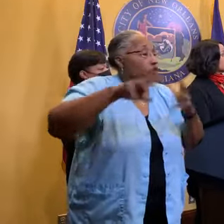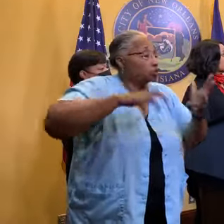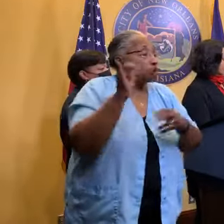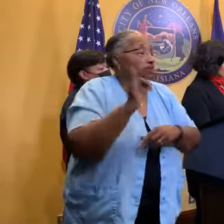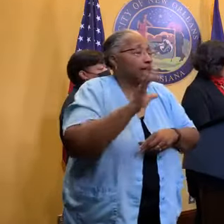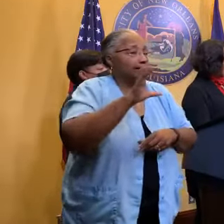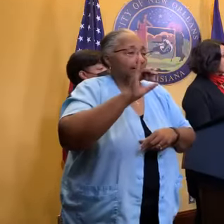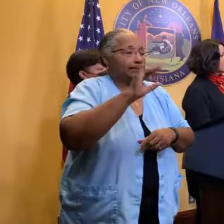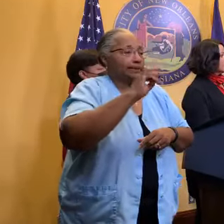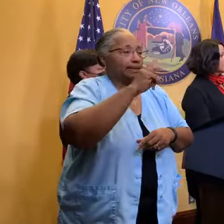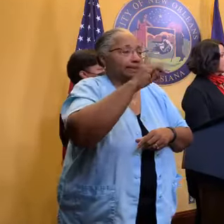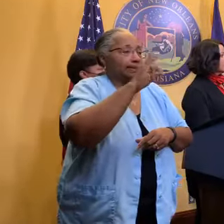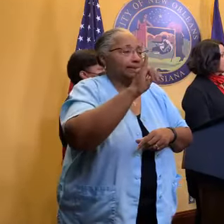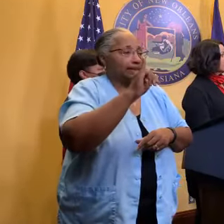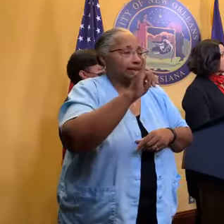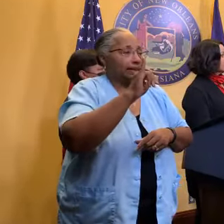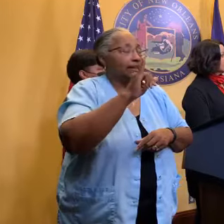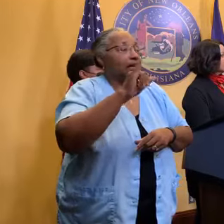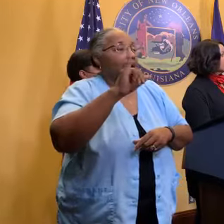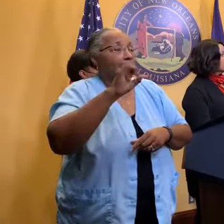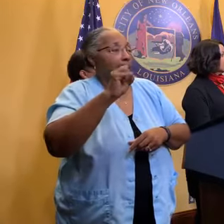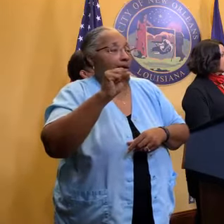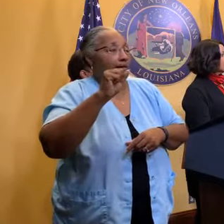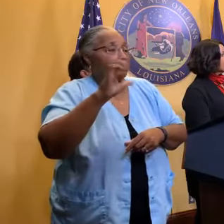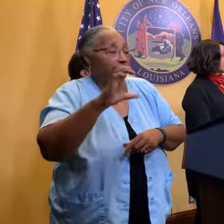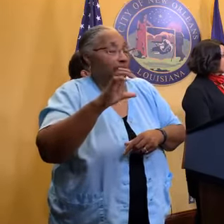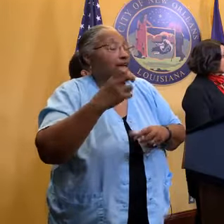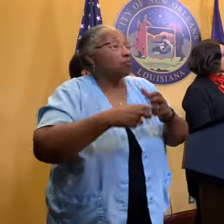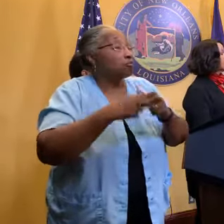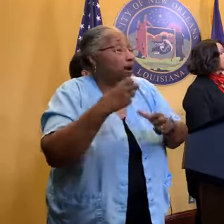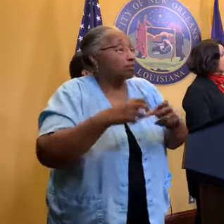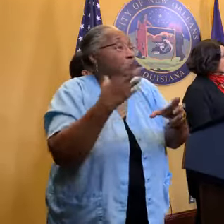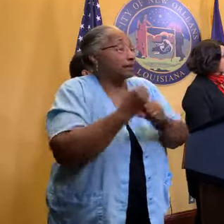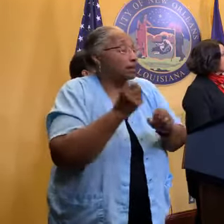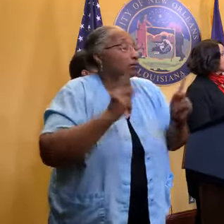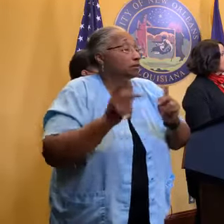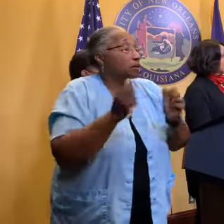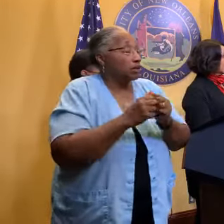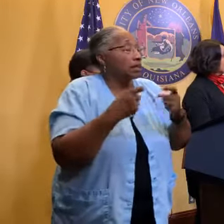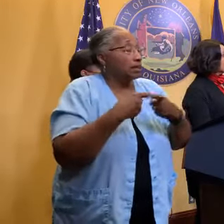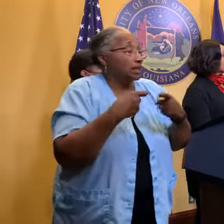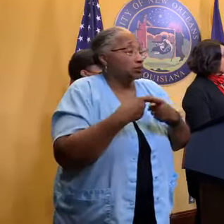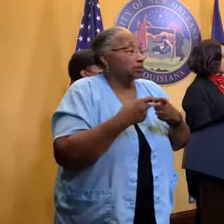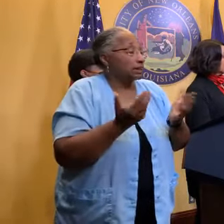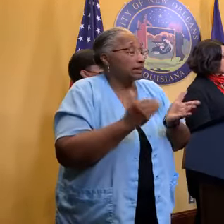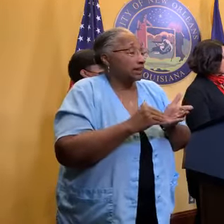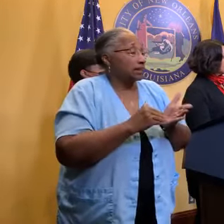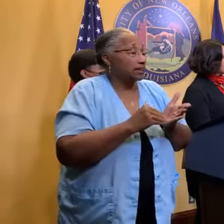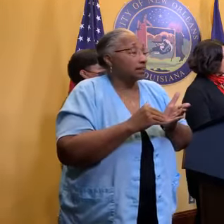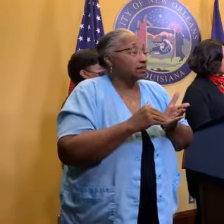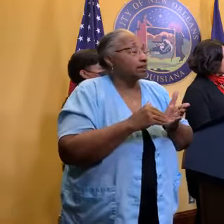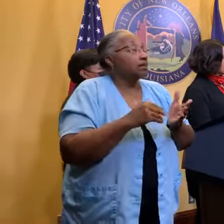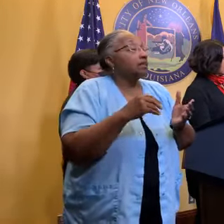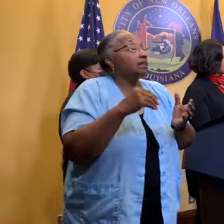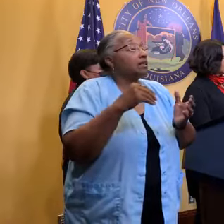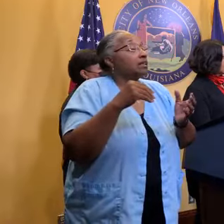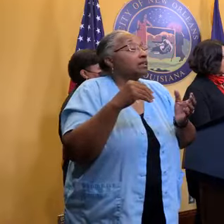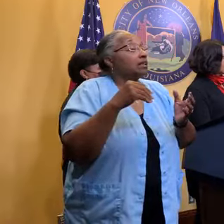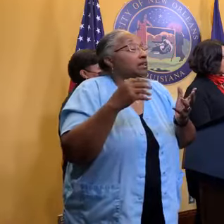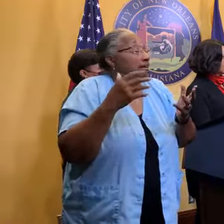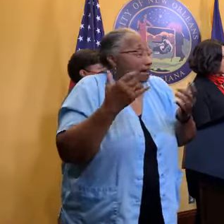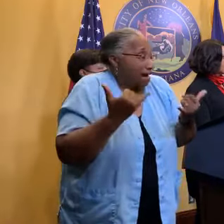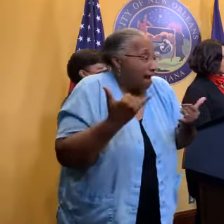or Isaac, there were a lot of issues about getting people's power back on. It took days in some cases. What can you tell people watching this if we do have power